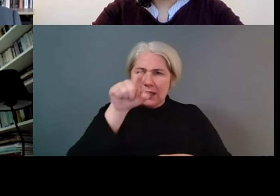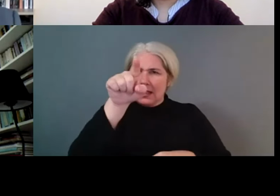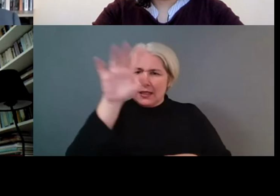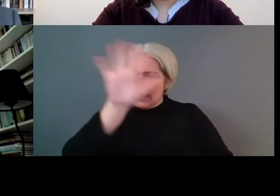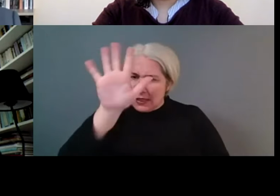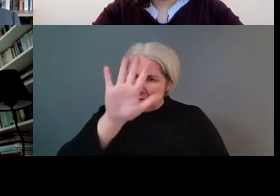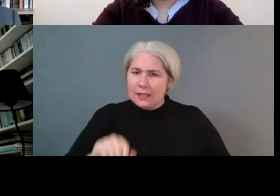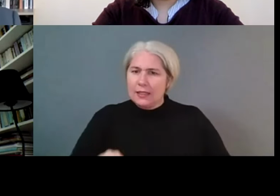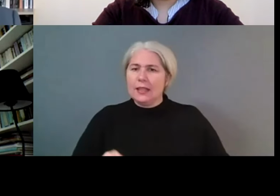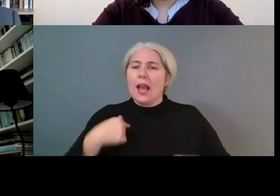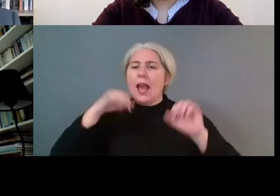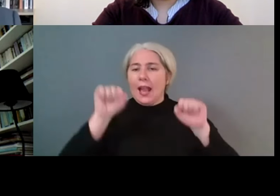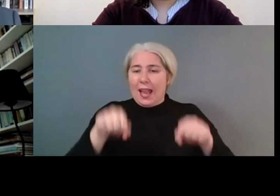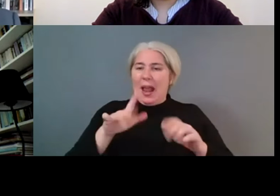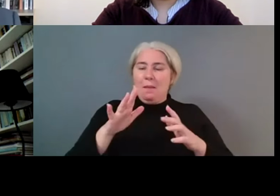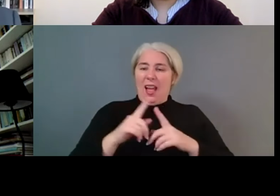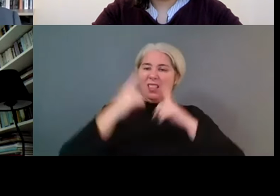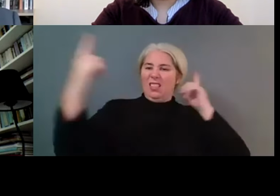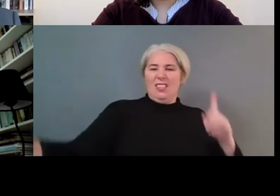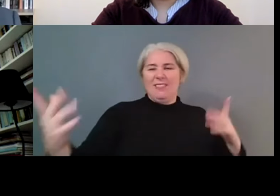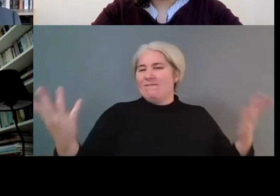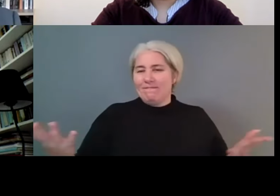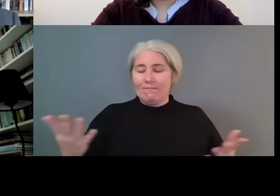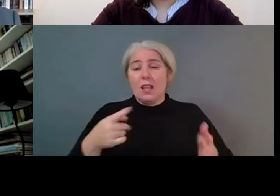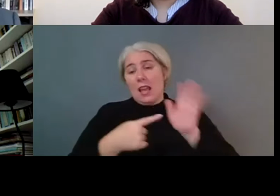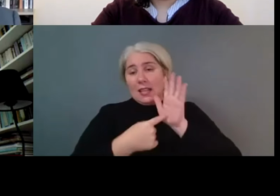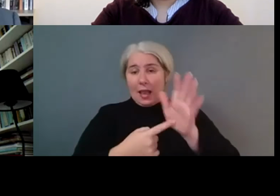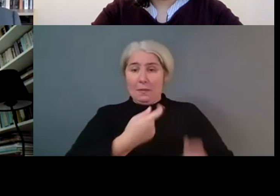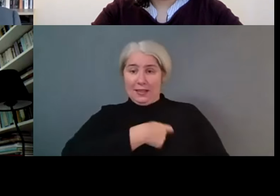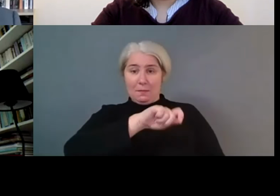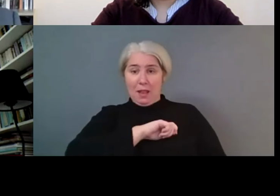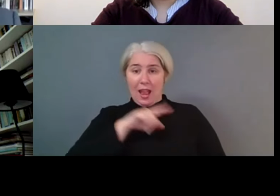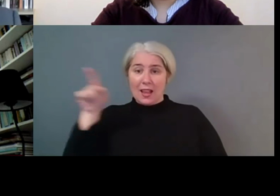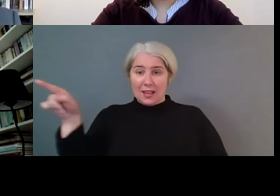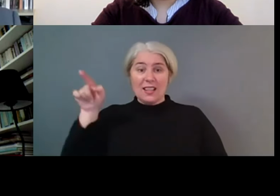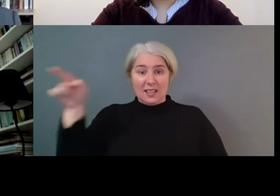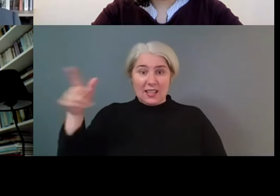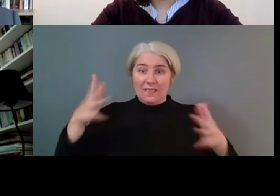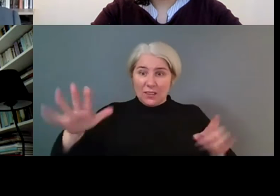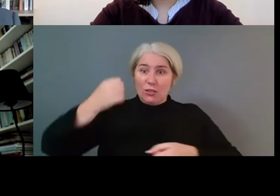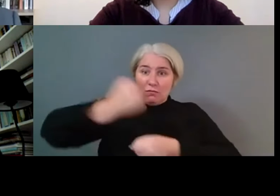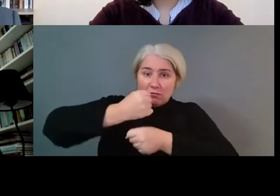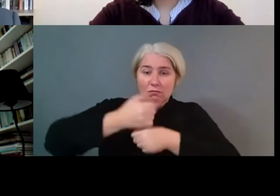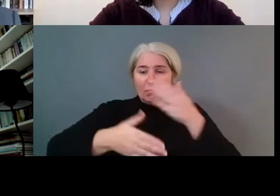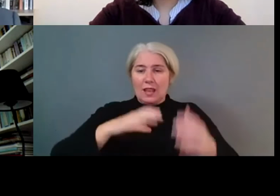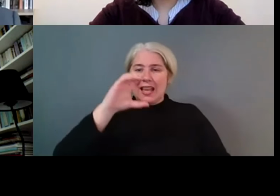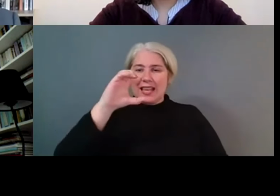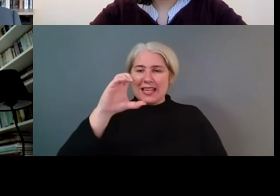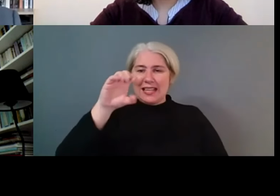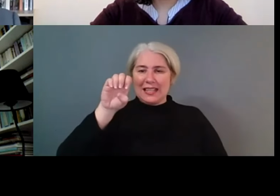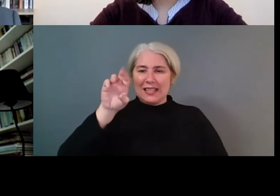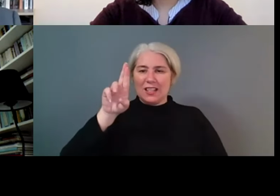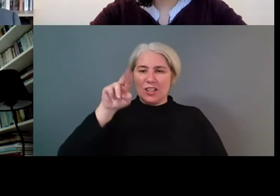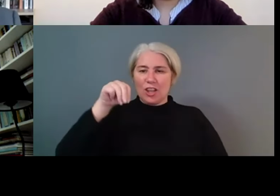Spain, and there were some misinterpretations by governments, and the CERMI, the organization I mentioned